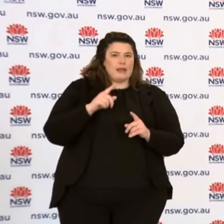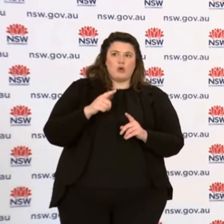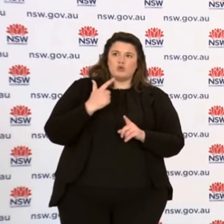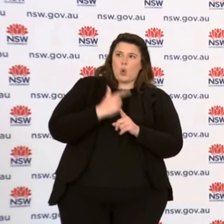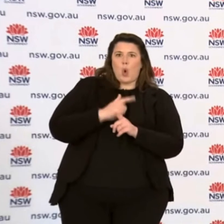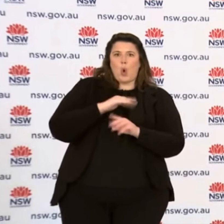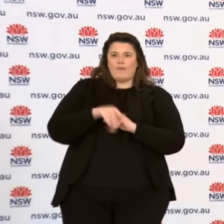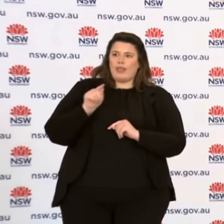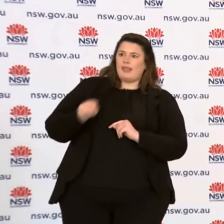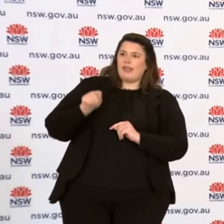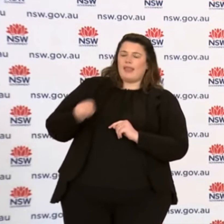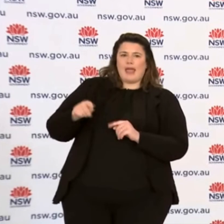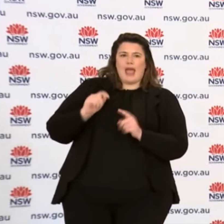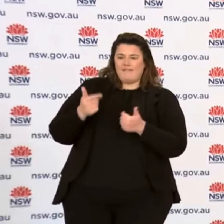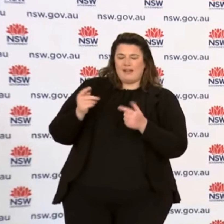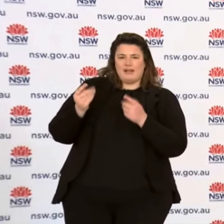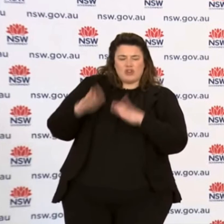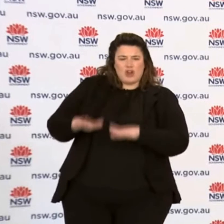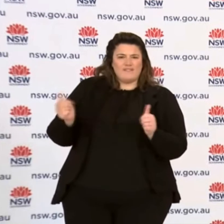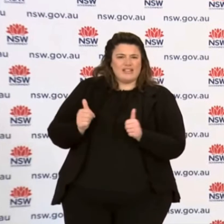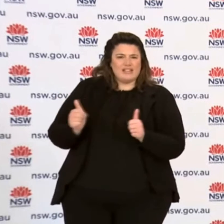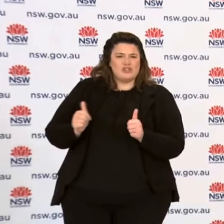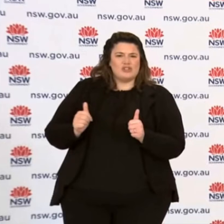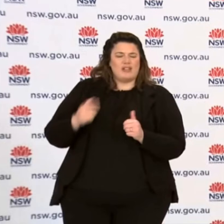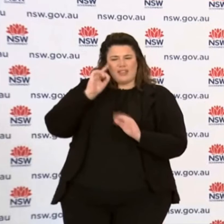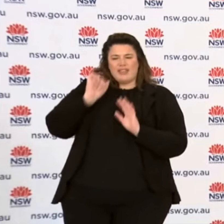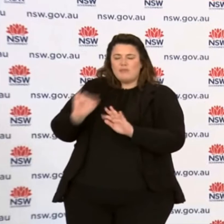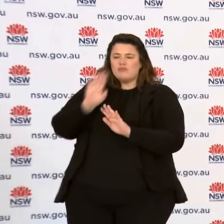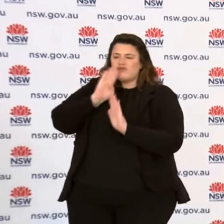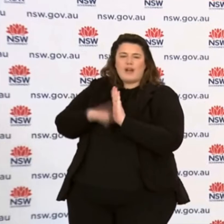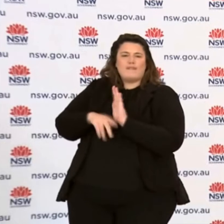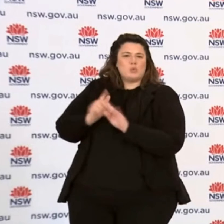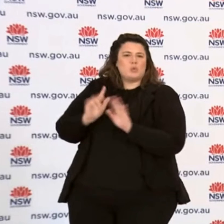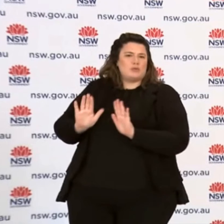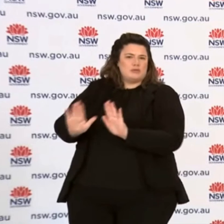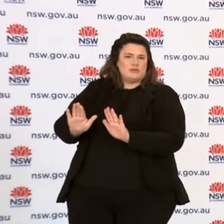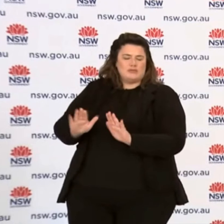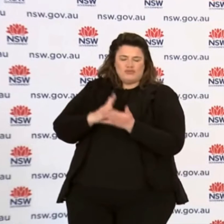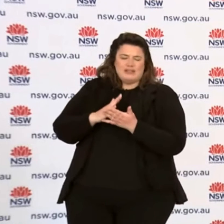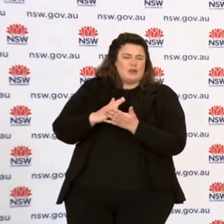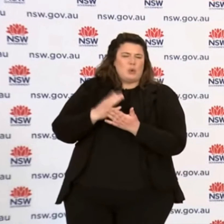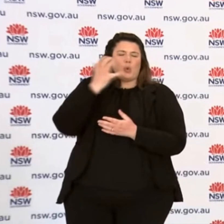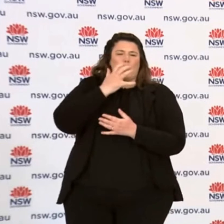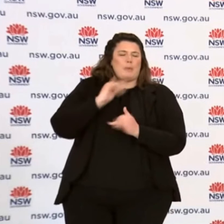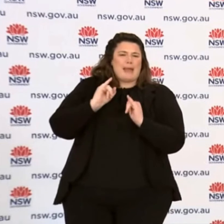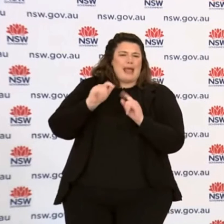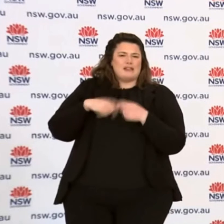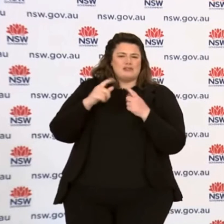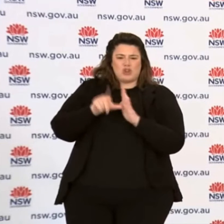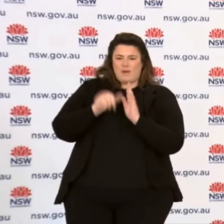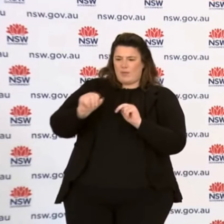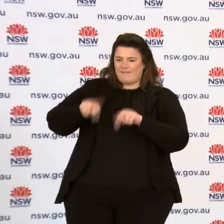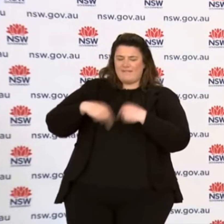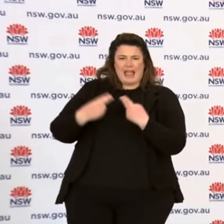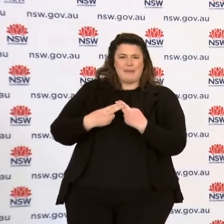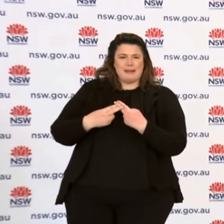any one of us should seek to impinge on their privacy. Obviously, it's a very horrible time for them, and their particular